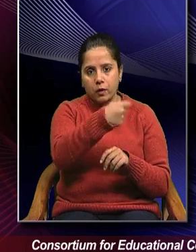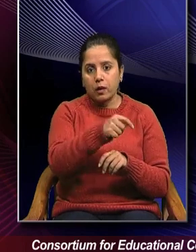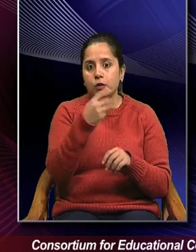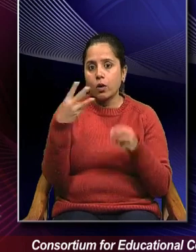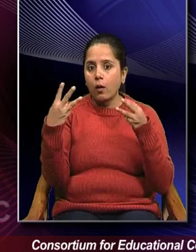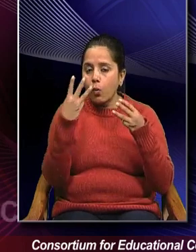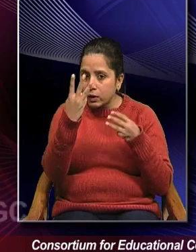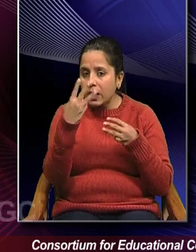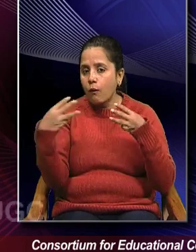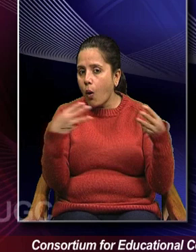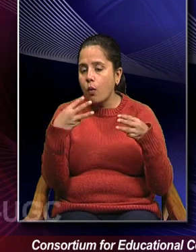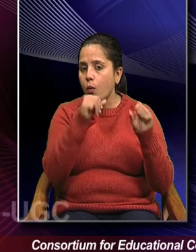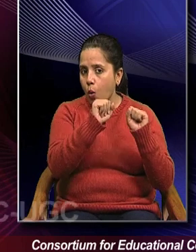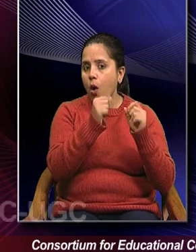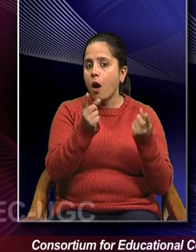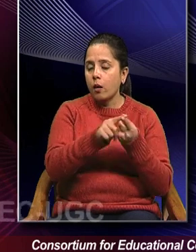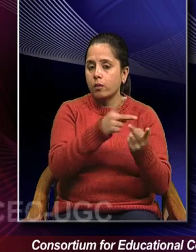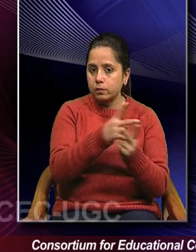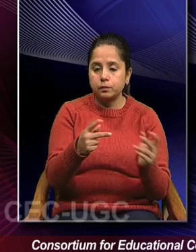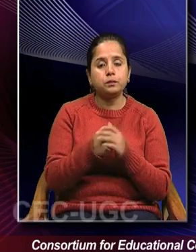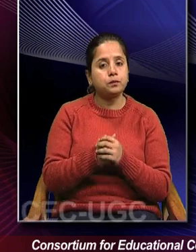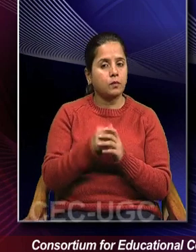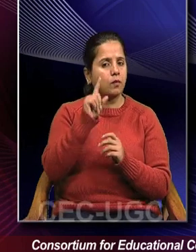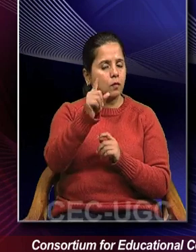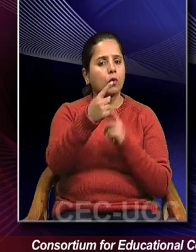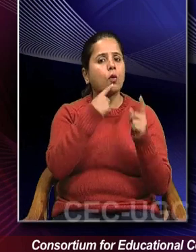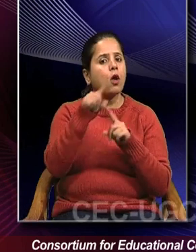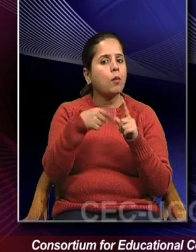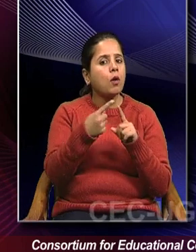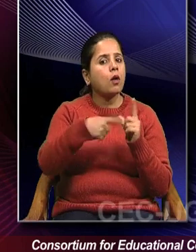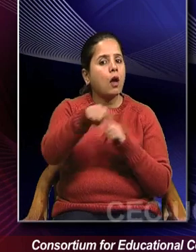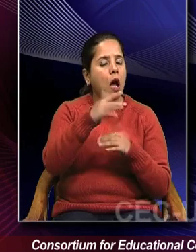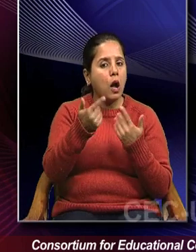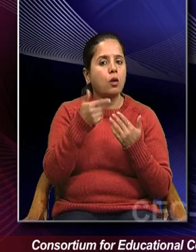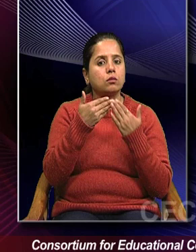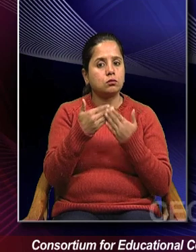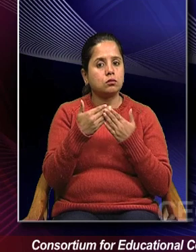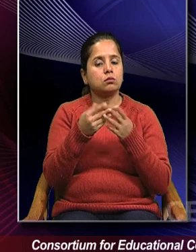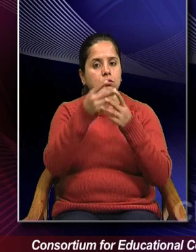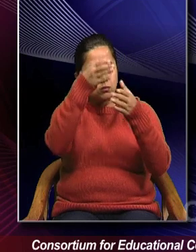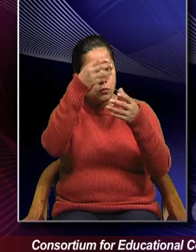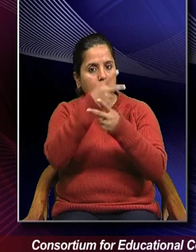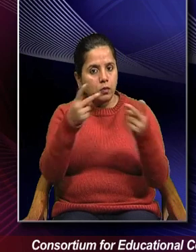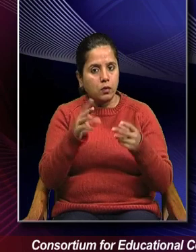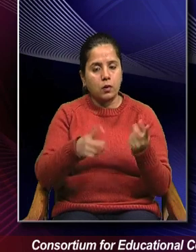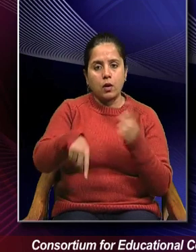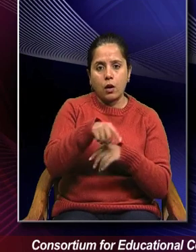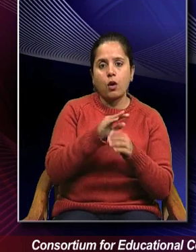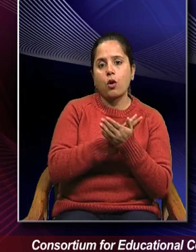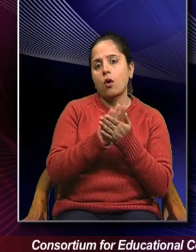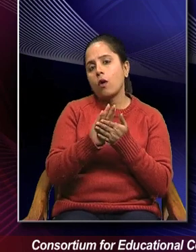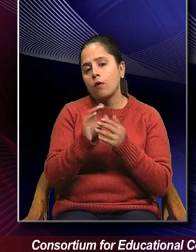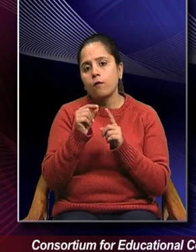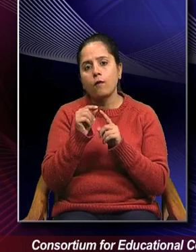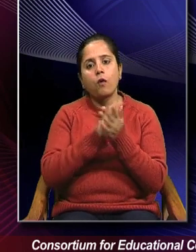Wars. And when one talks about that how scholars they have seen, then Eric Hobsbawm has argued